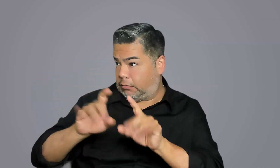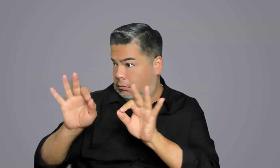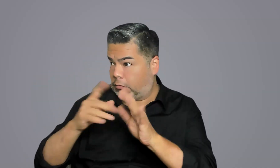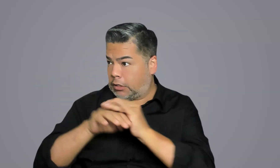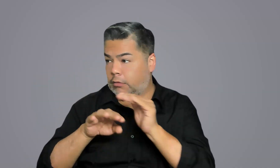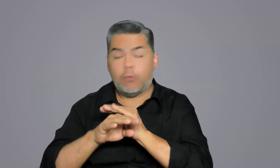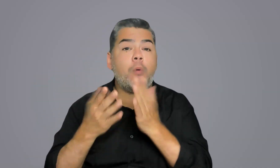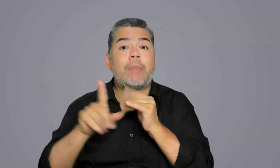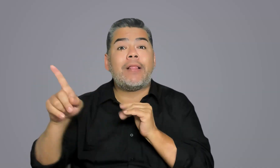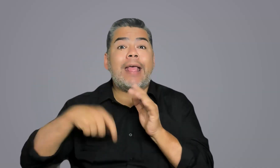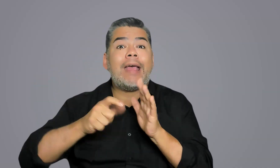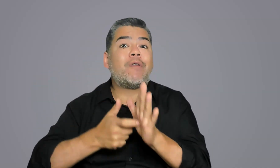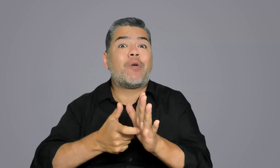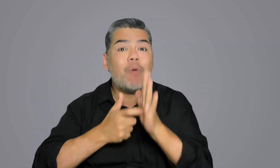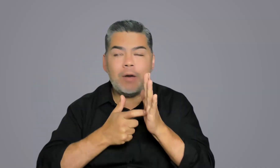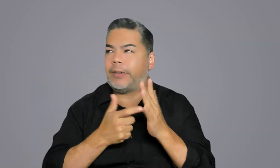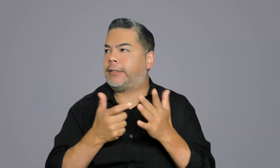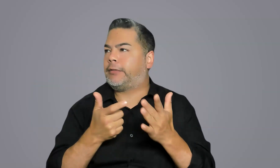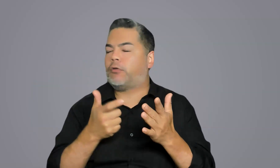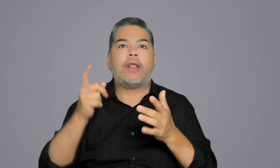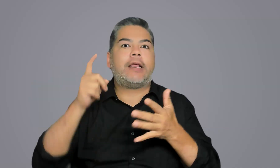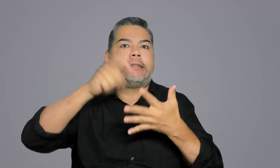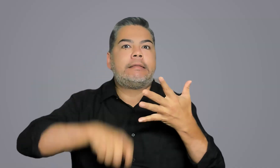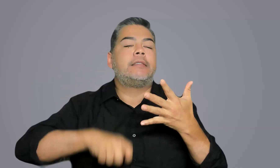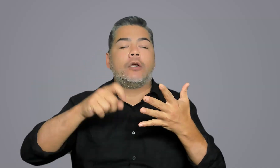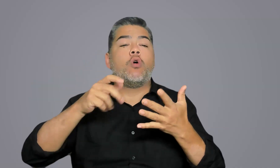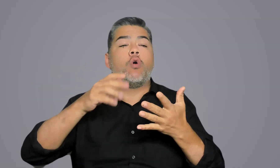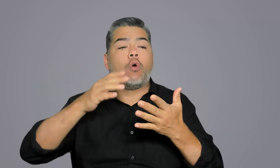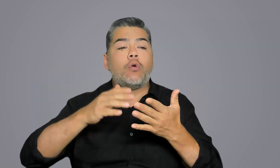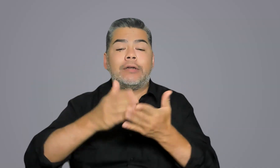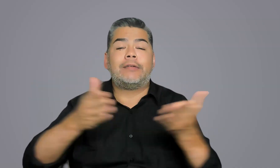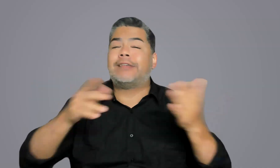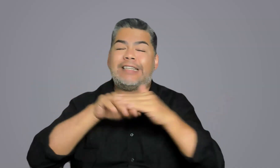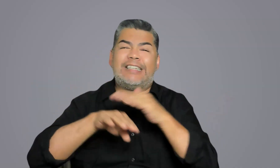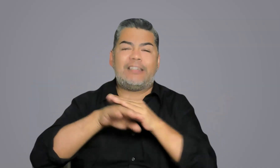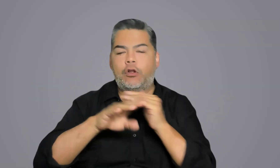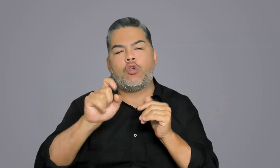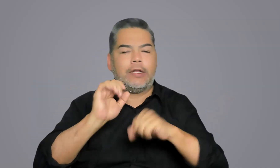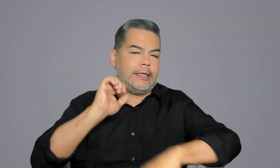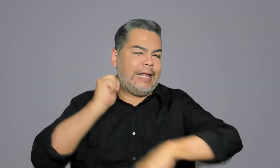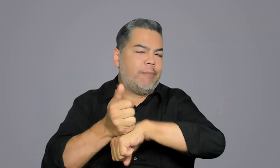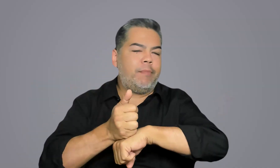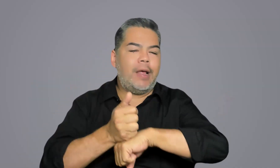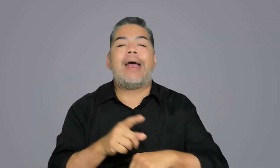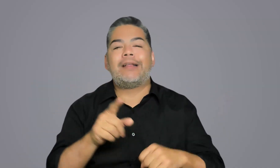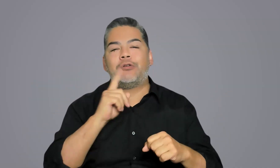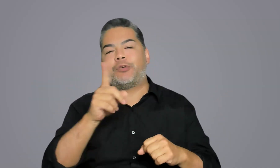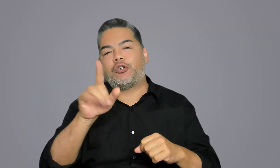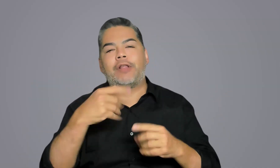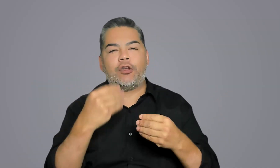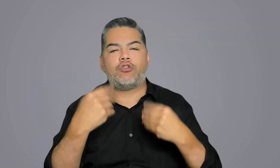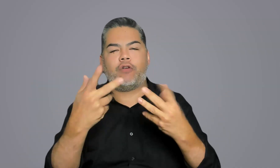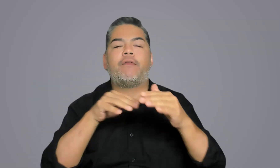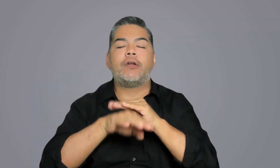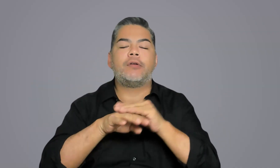have. So producing accessible content just sets a really nice precedent and gives you an opportunity to make sure that you're providing inclusive content for